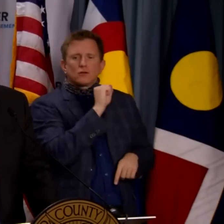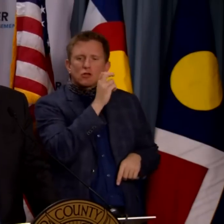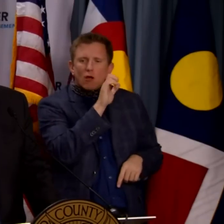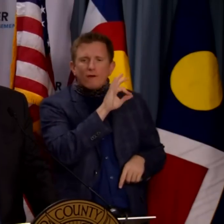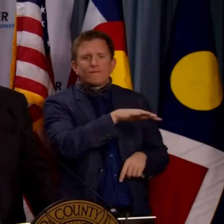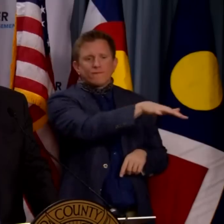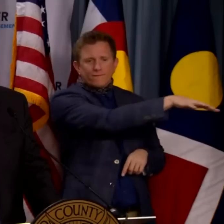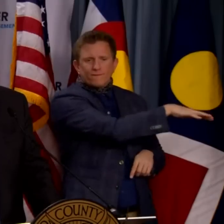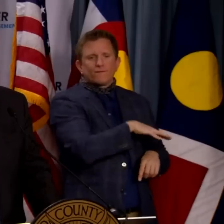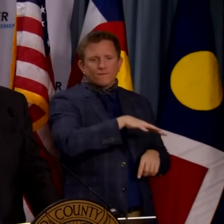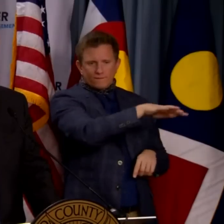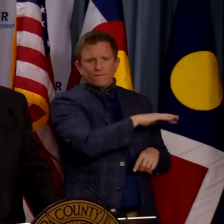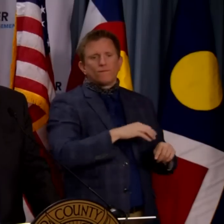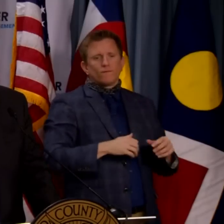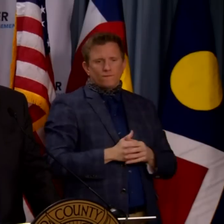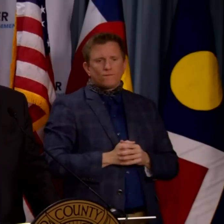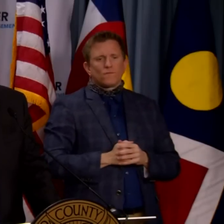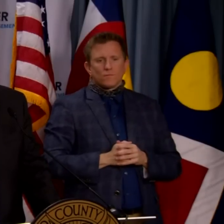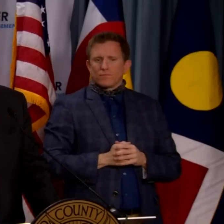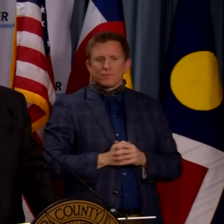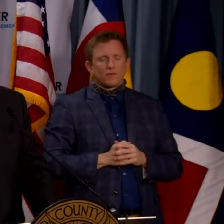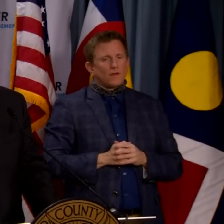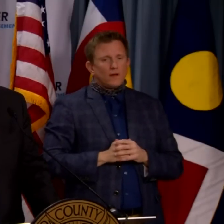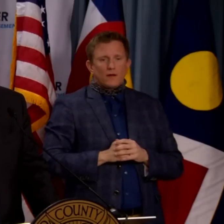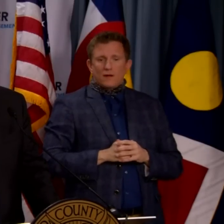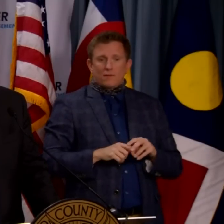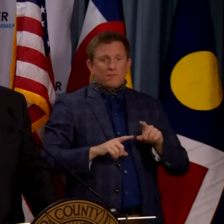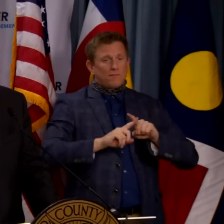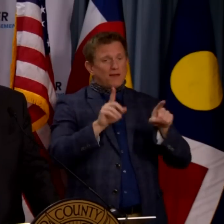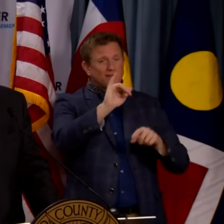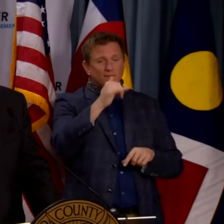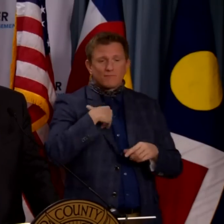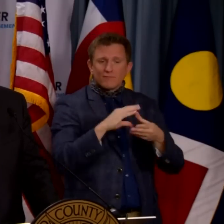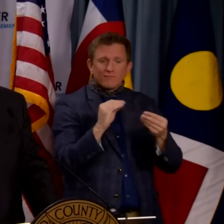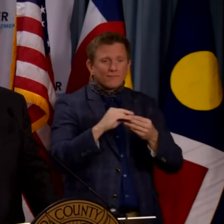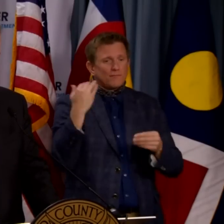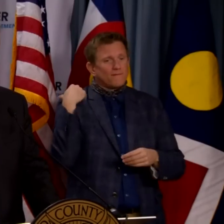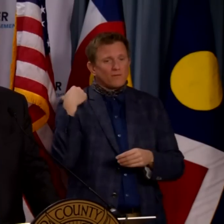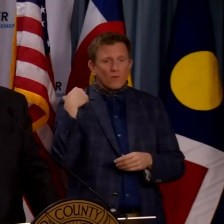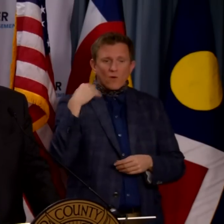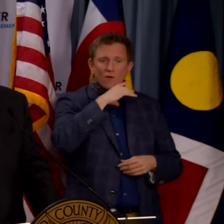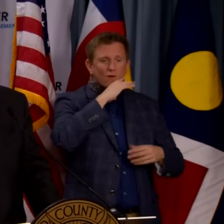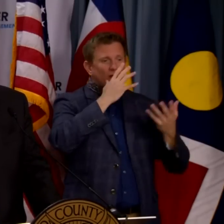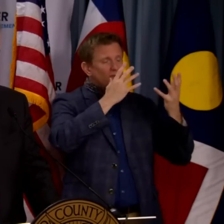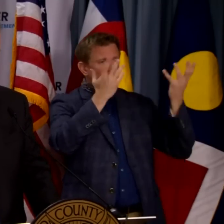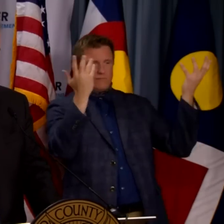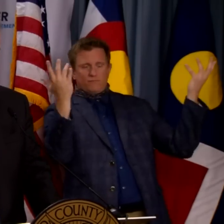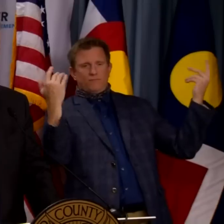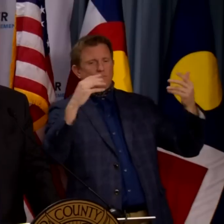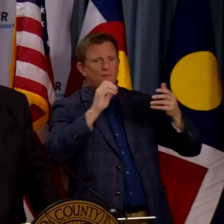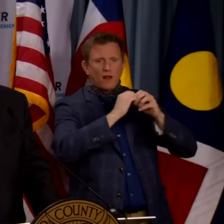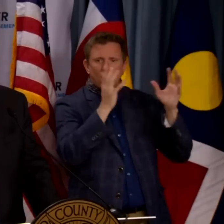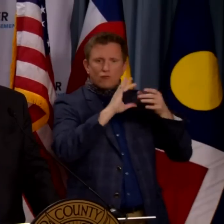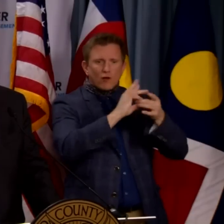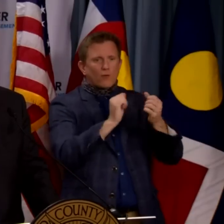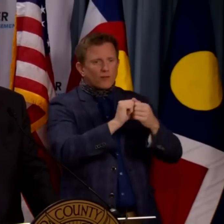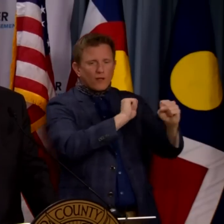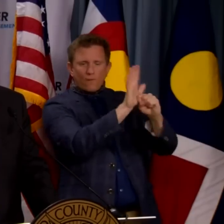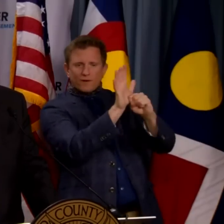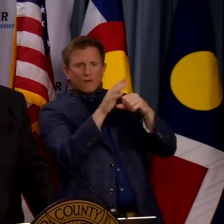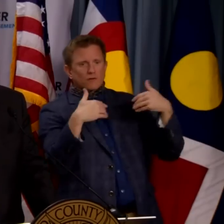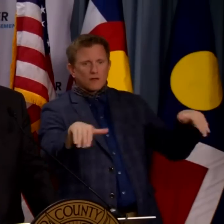doesn't mean that the FDA has approved their reliability, but they've allowed them to be marketed. We have used some of those tests in